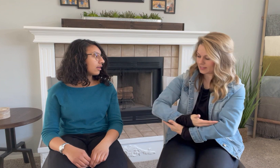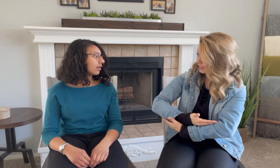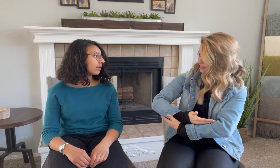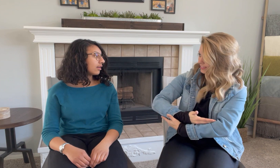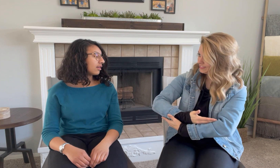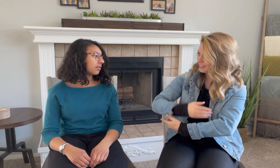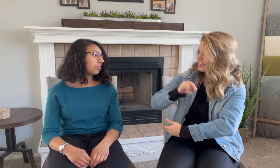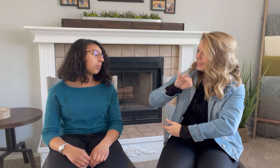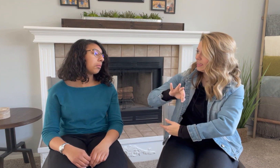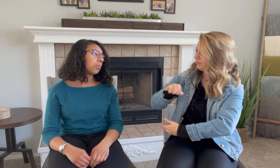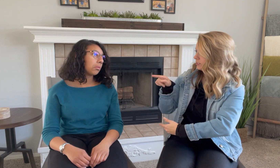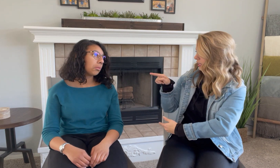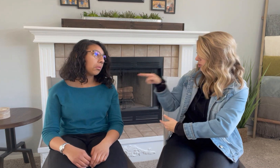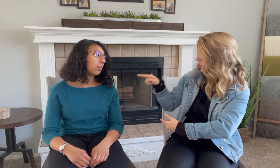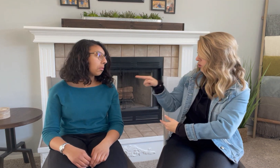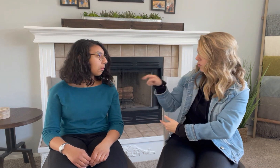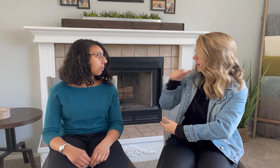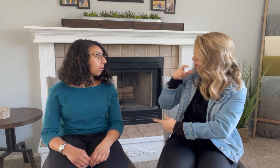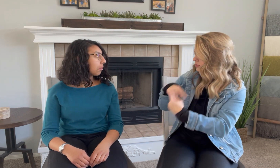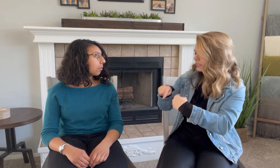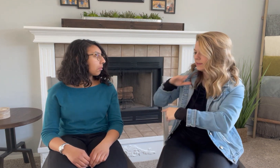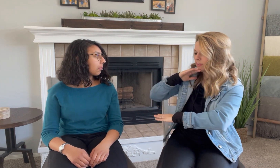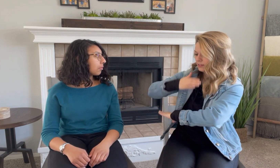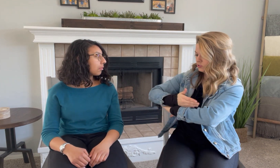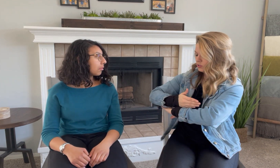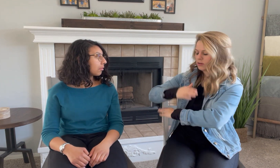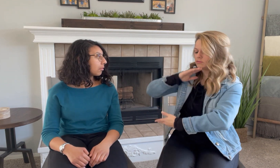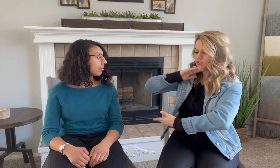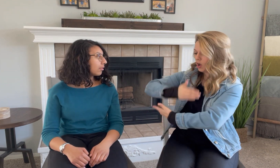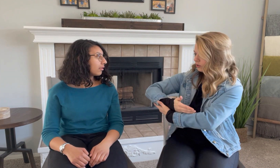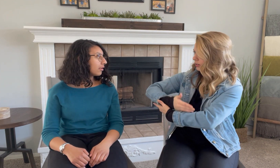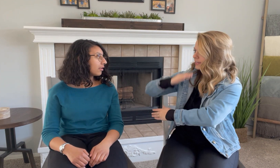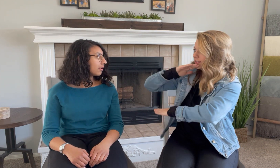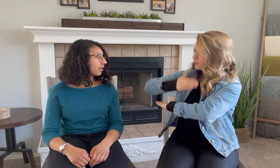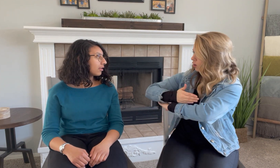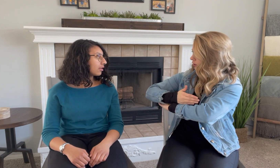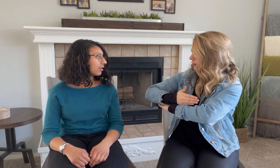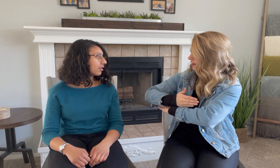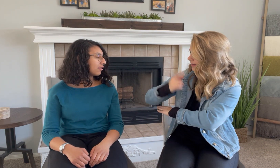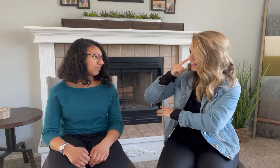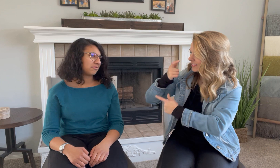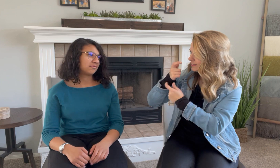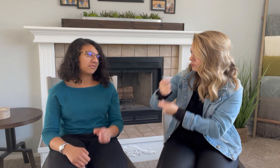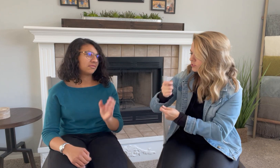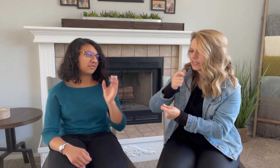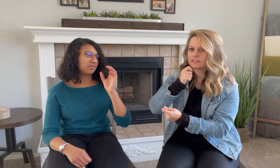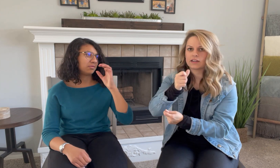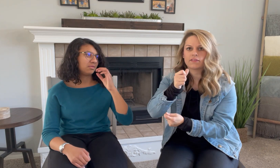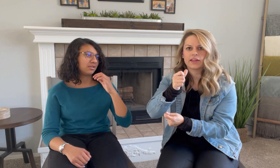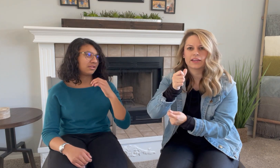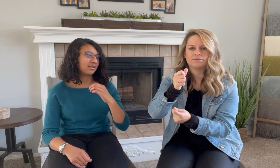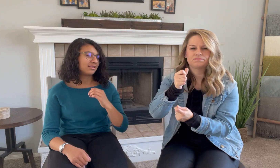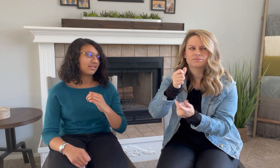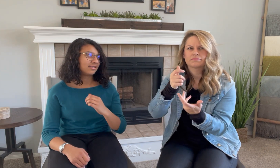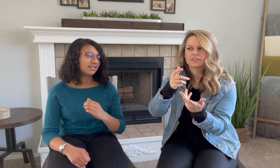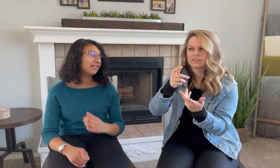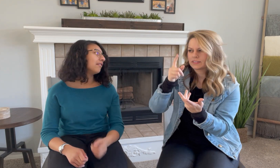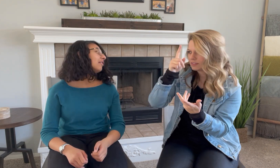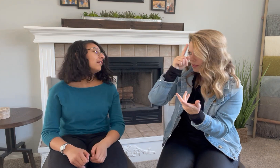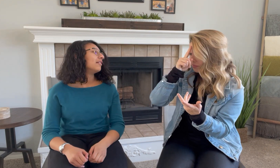like this. If it's like you, I don't sign like our daughter, I sign daughter. I think that's interesting. It's not like a